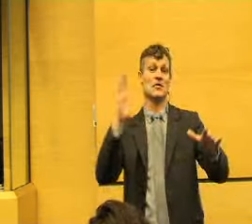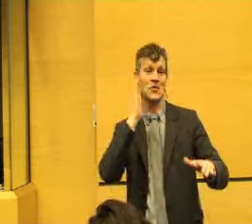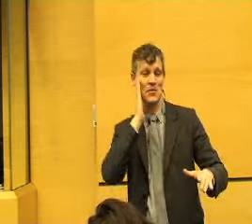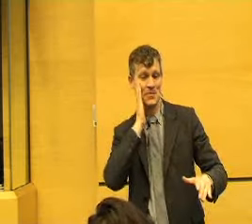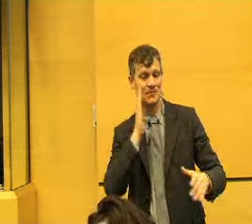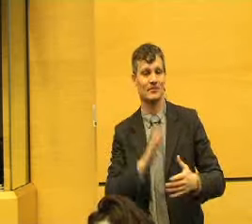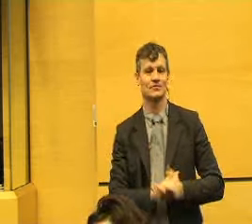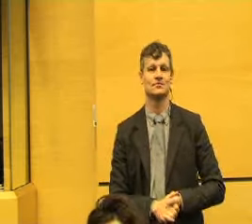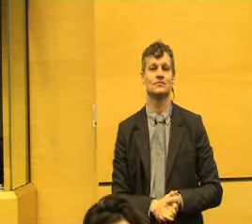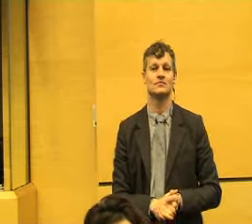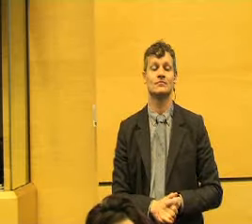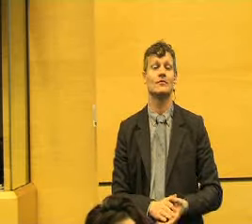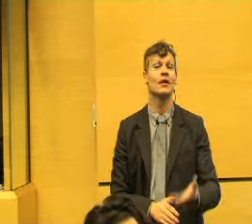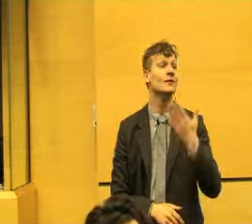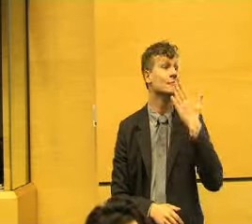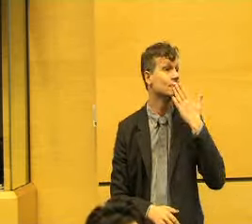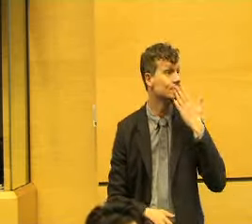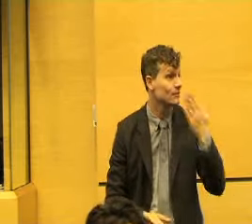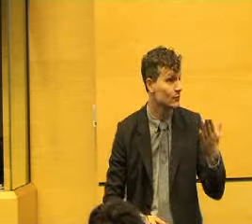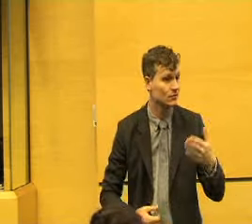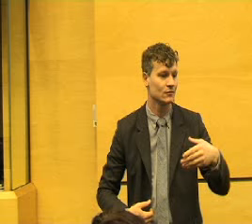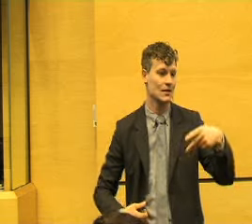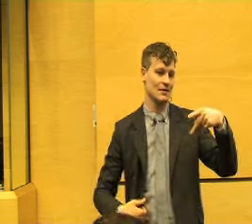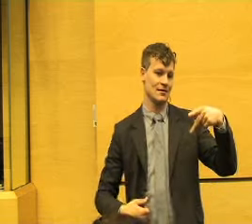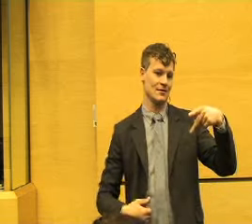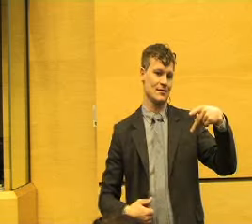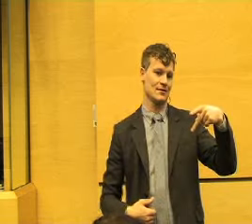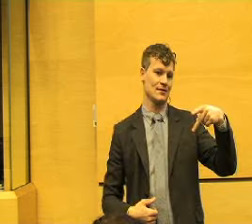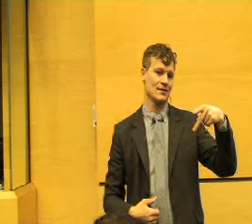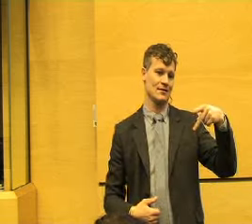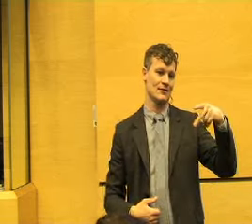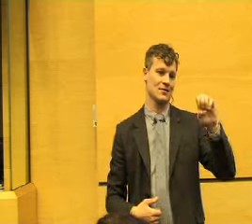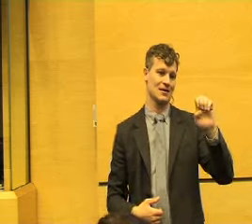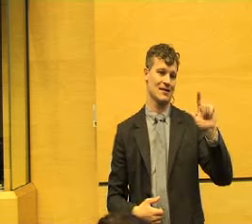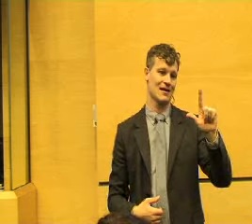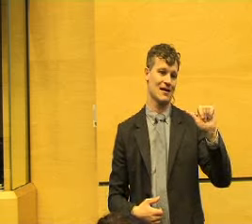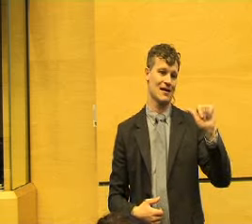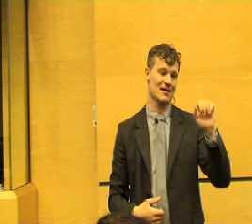Gracias, señora Ana. Thank you very much. Ms. Anna Palayath, you have the floor, madam.